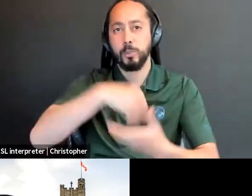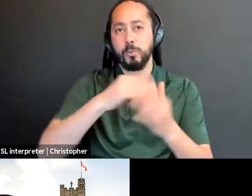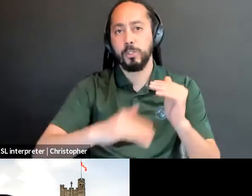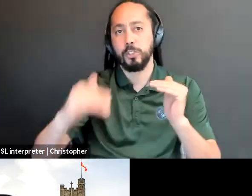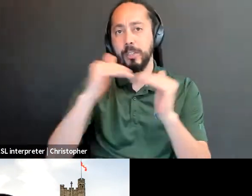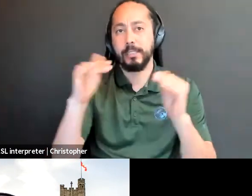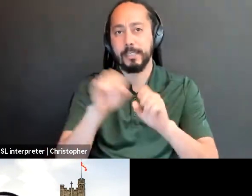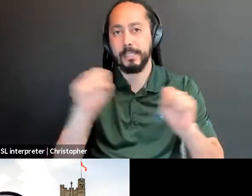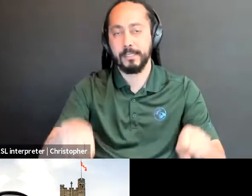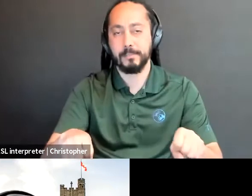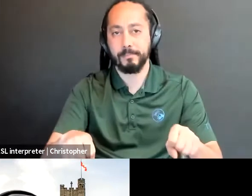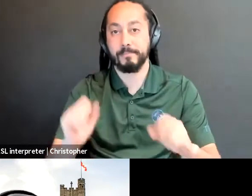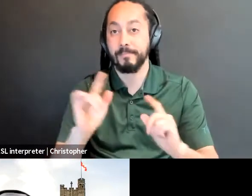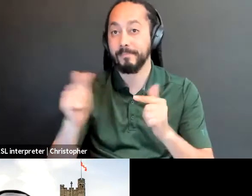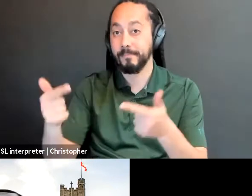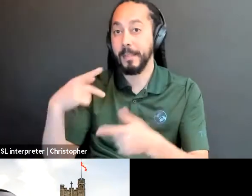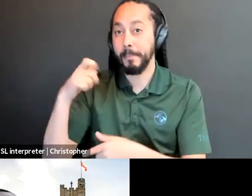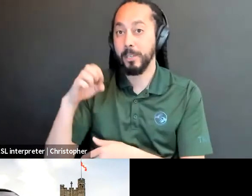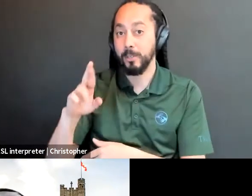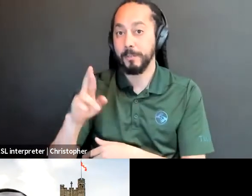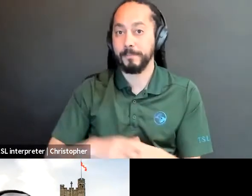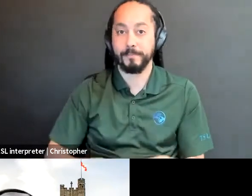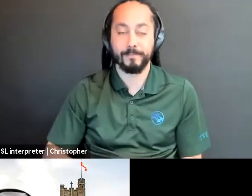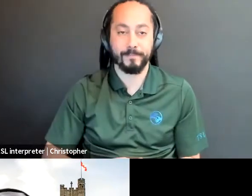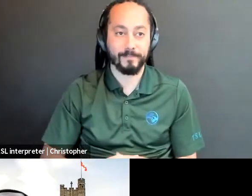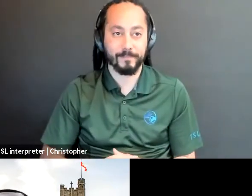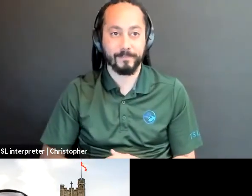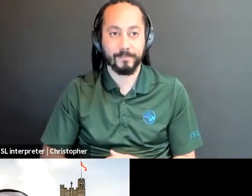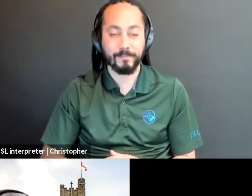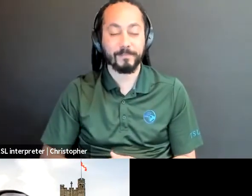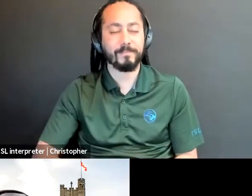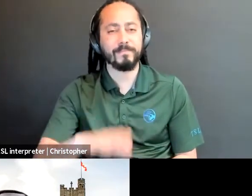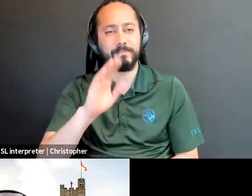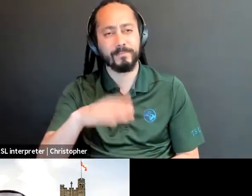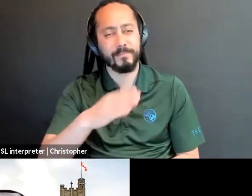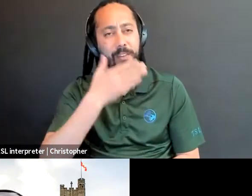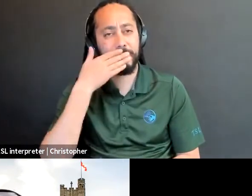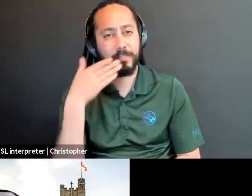Peter? Linda, thank you for that introduction.